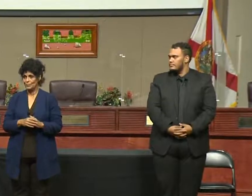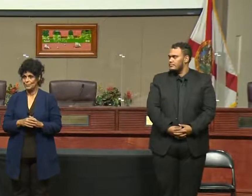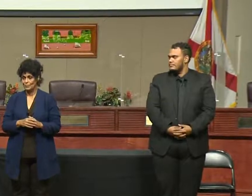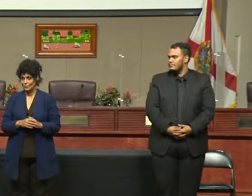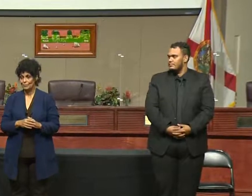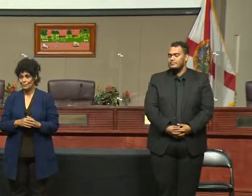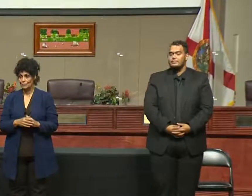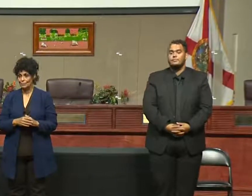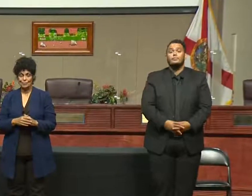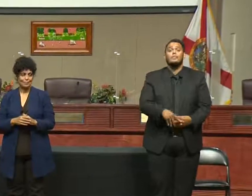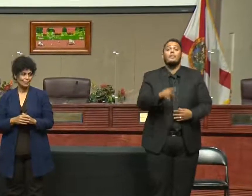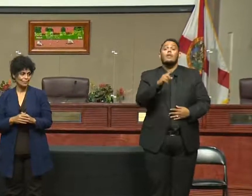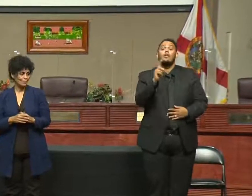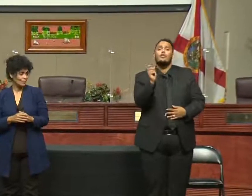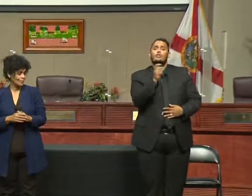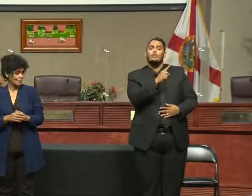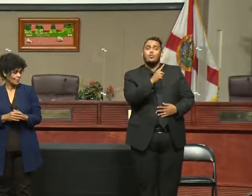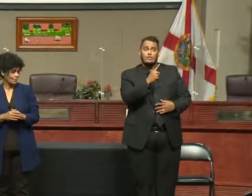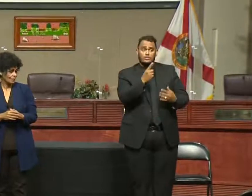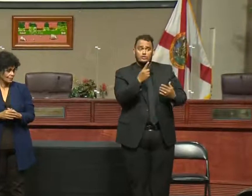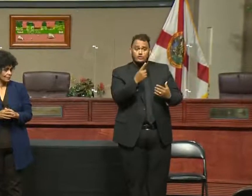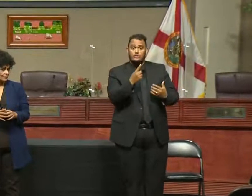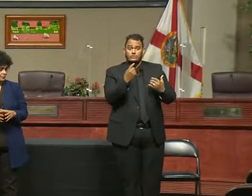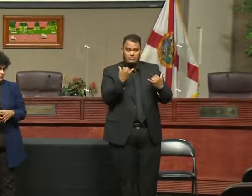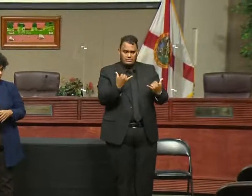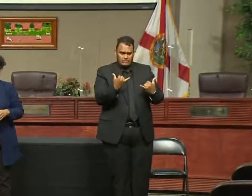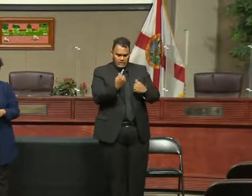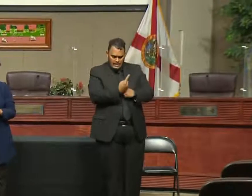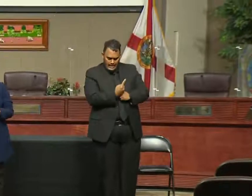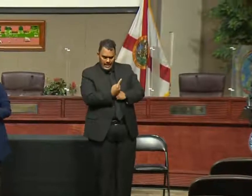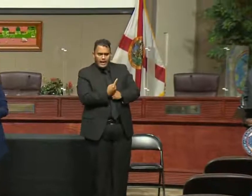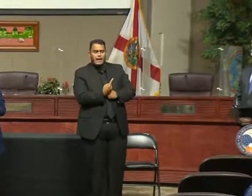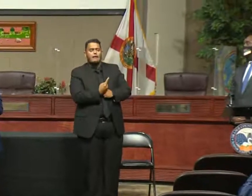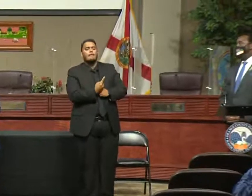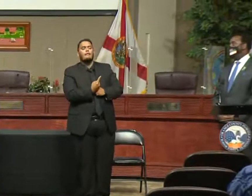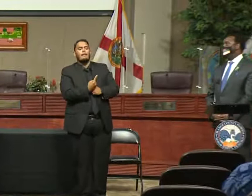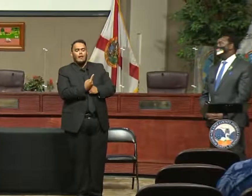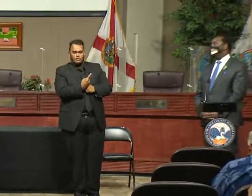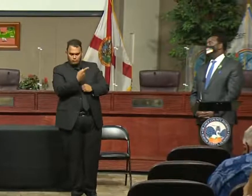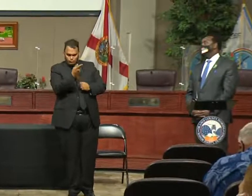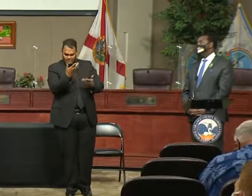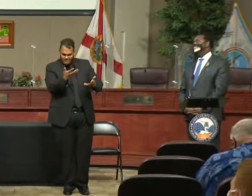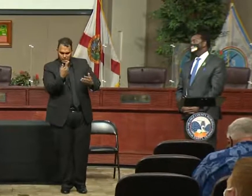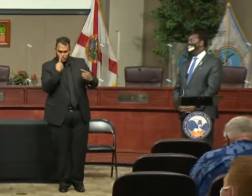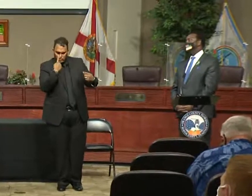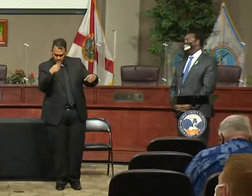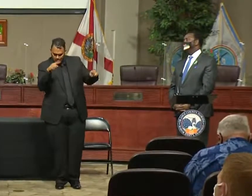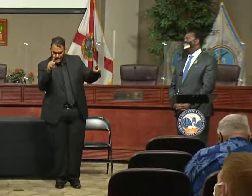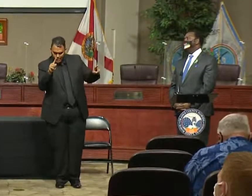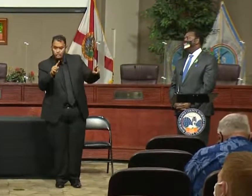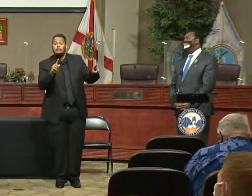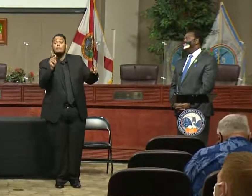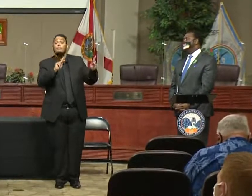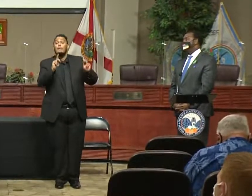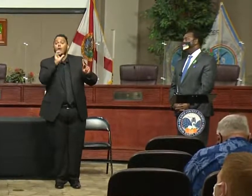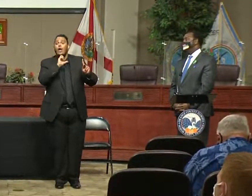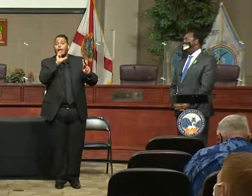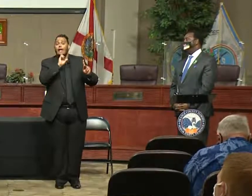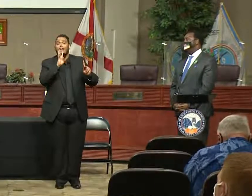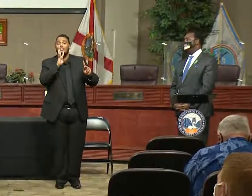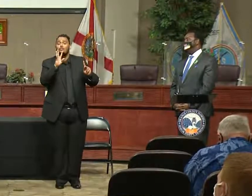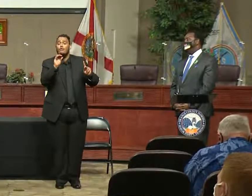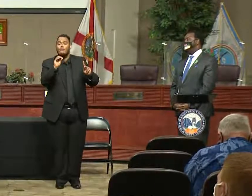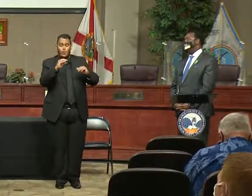There is a question about today, 40 years and older are eligible to receive the vaccine at all